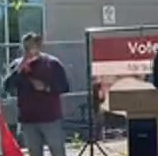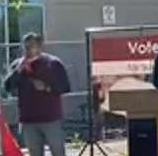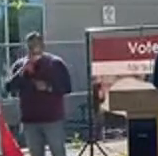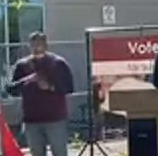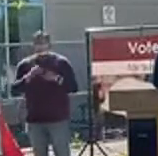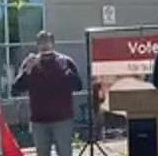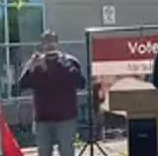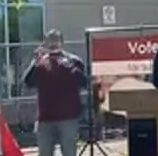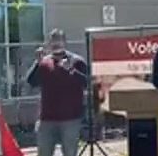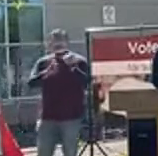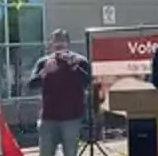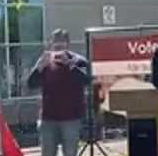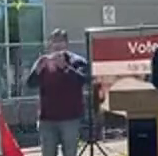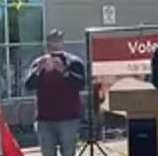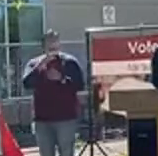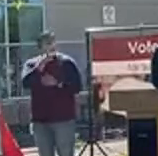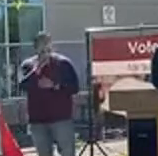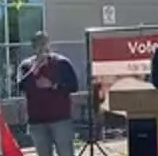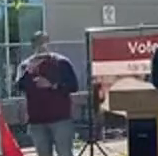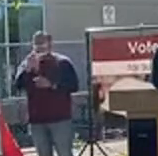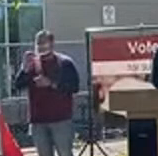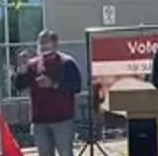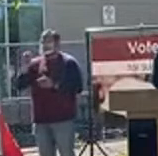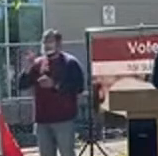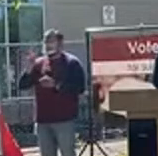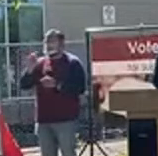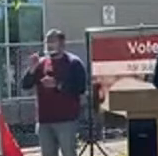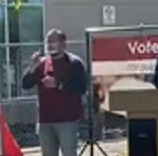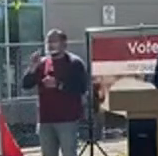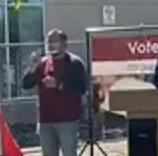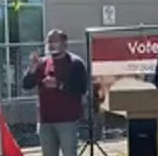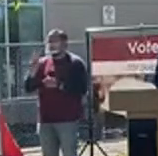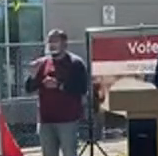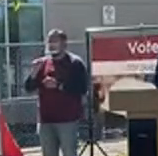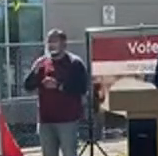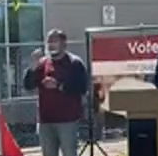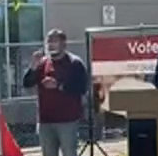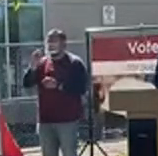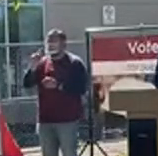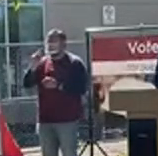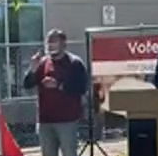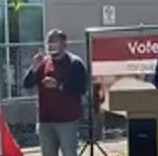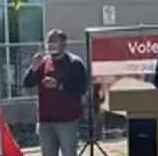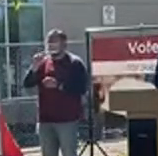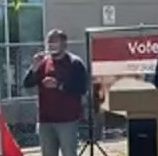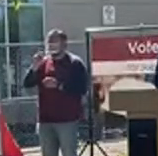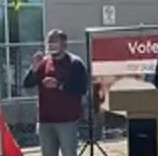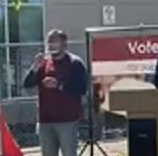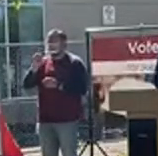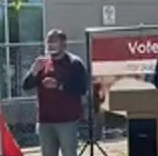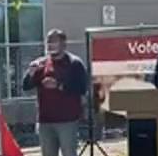All right, and our final group will be Lee Zumwalt and Dan Vasquez. Please come on up.